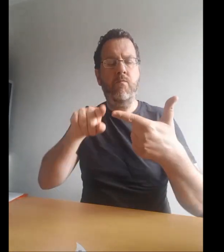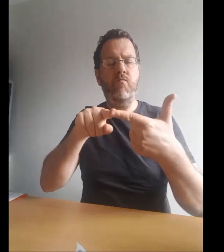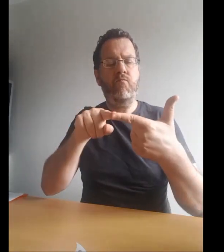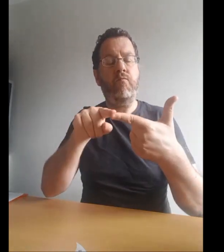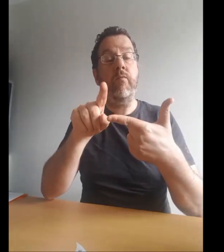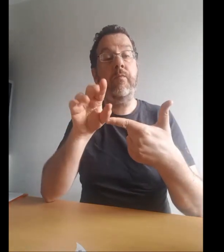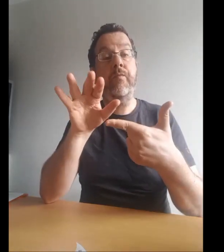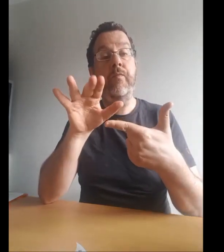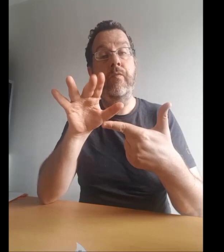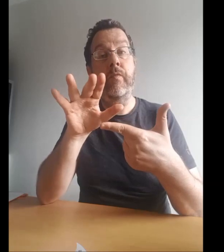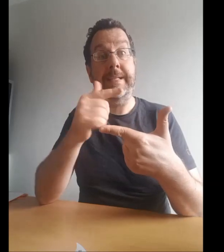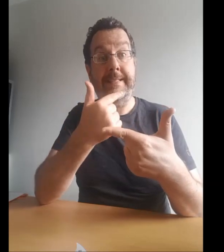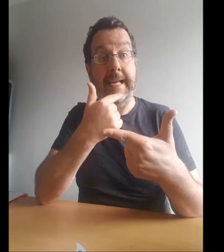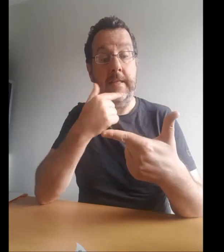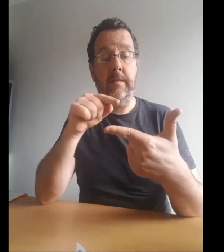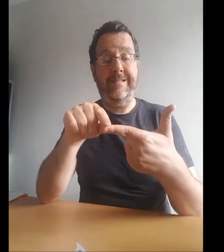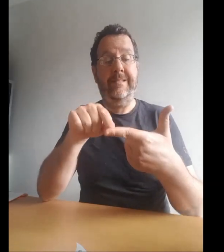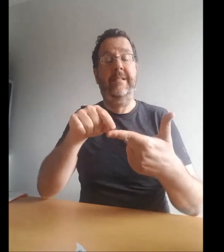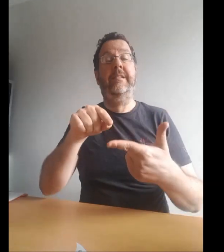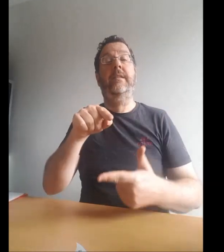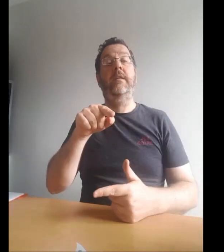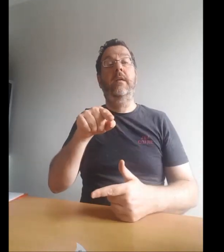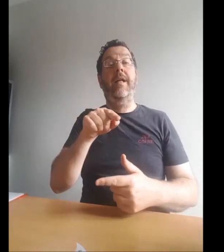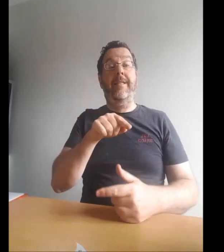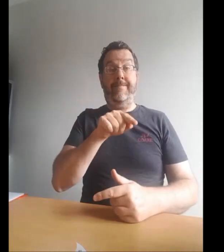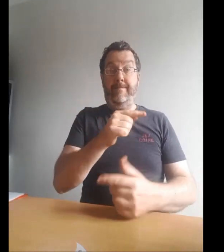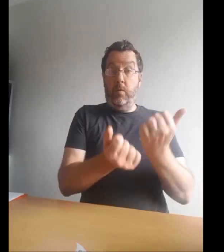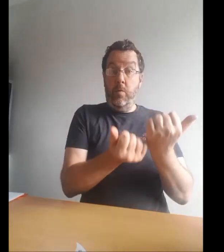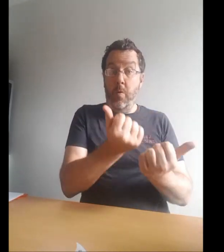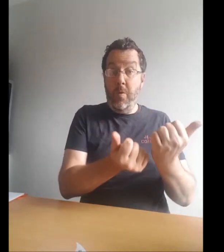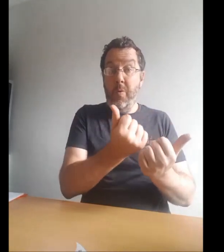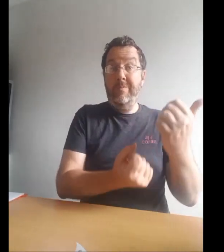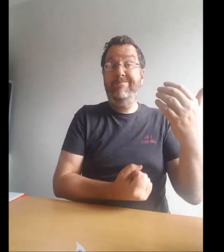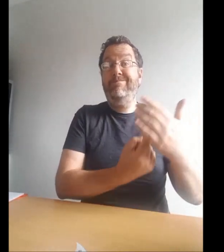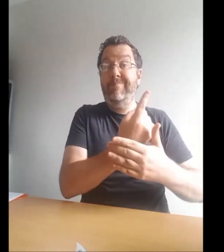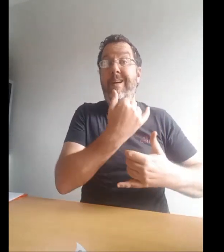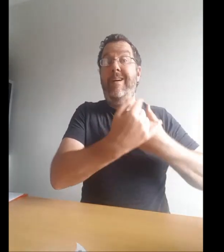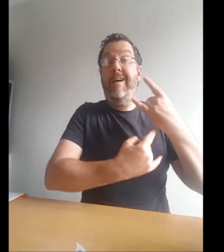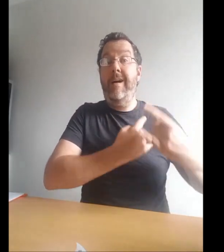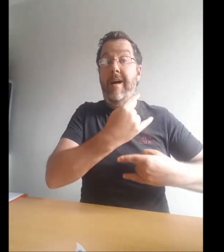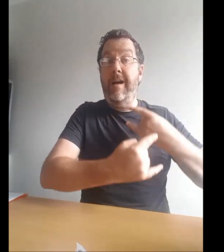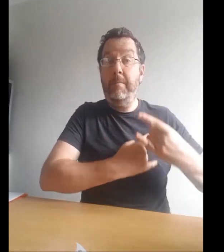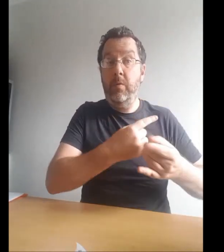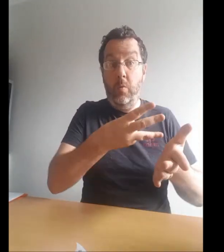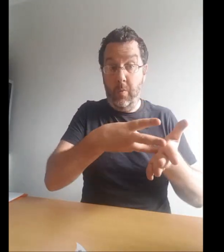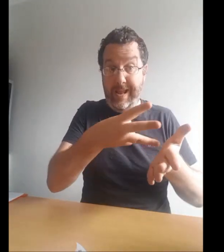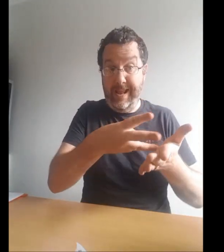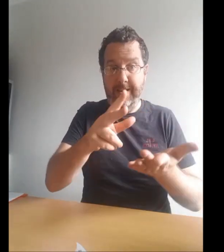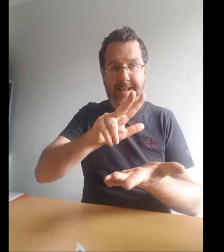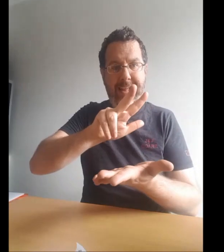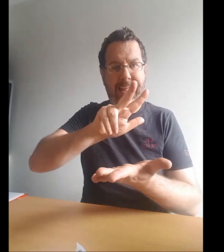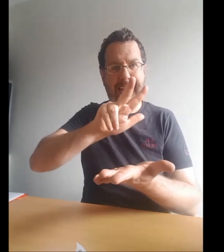in itself. And the second piece of information that's interesting is the court case itself happened in